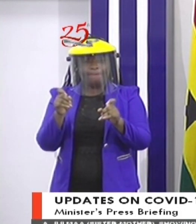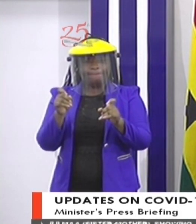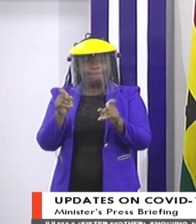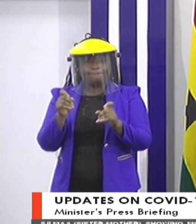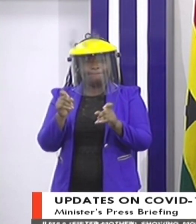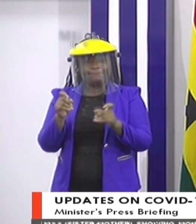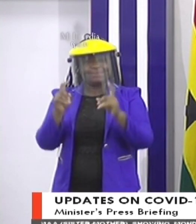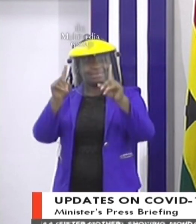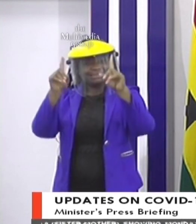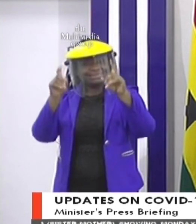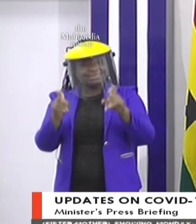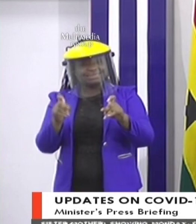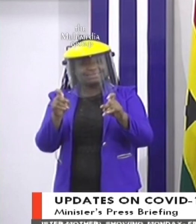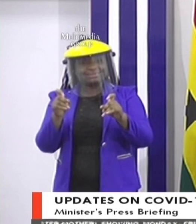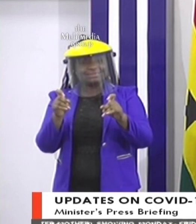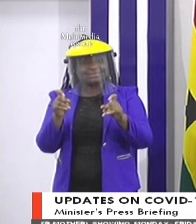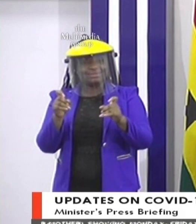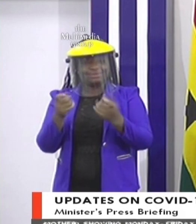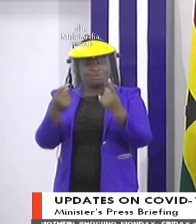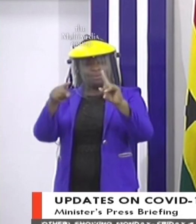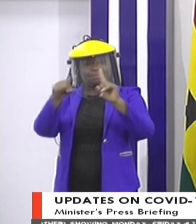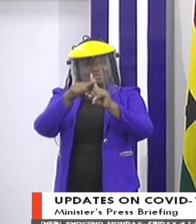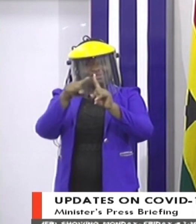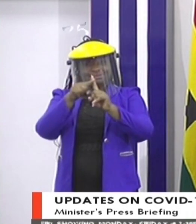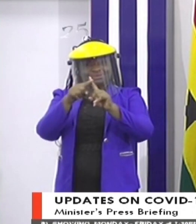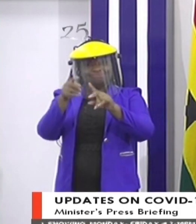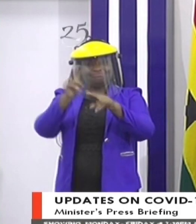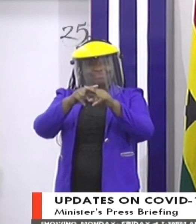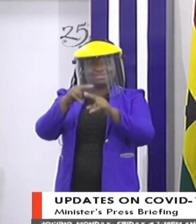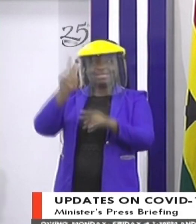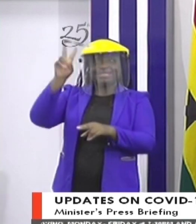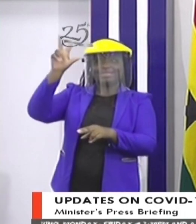The test positivity rate stands at